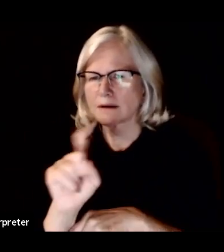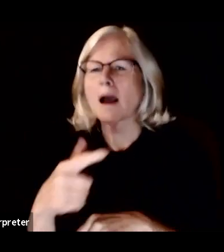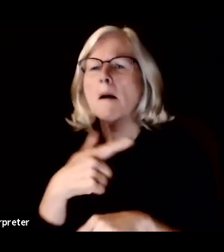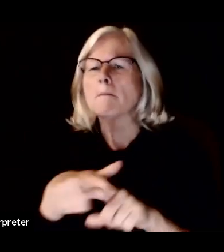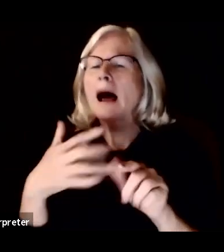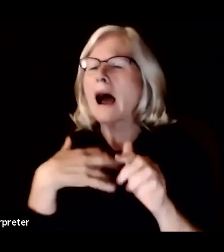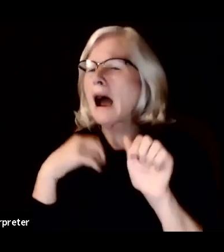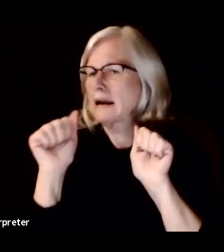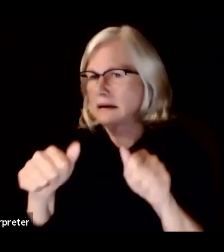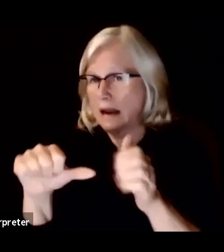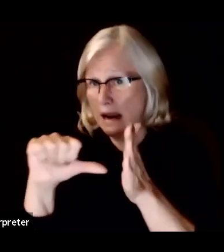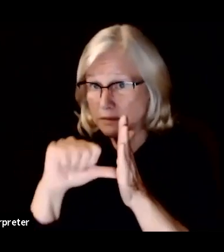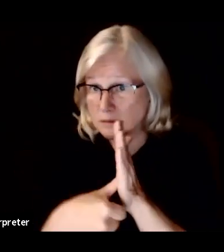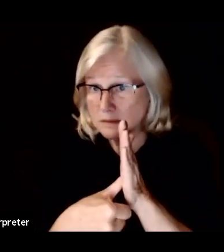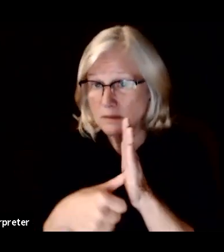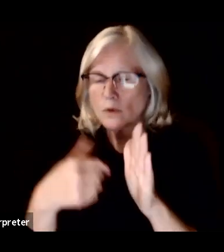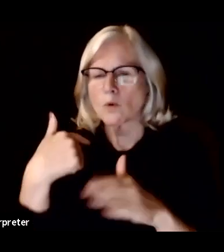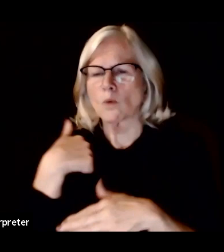that these are